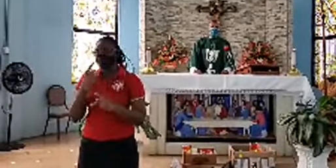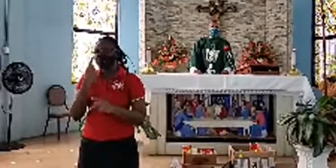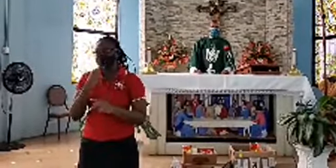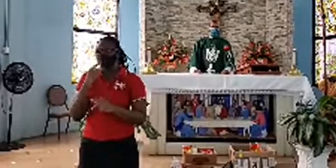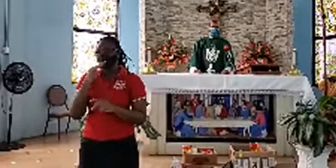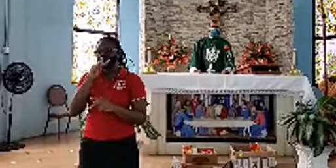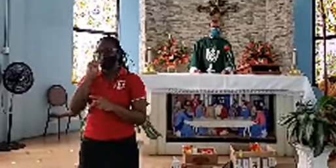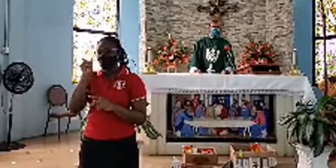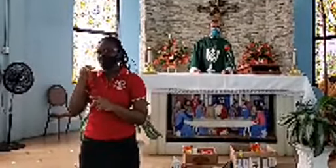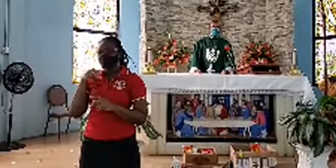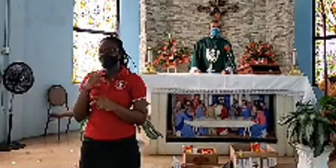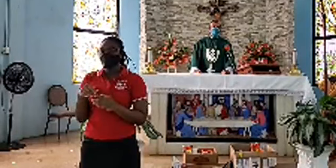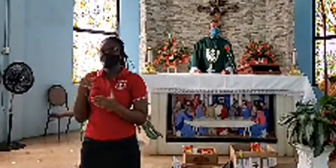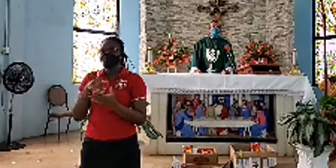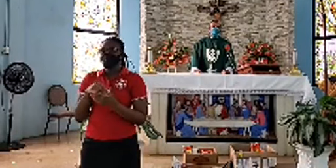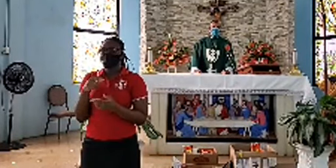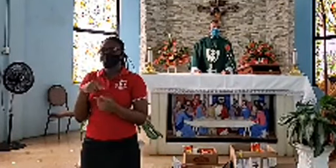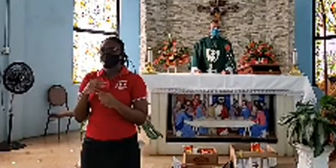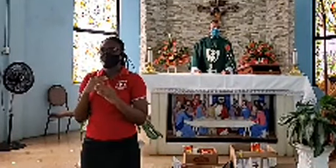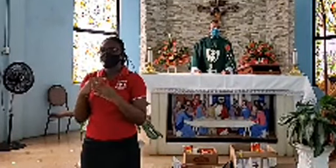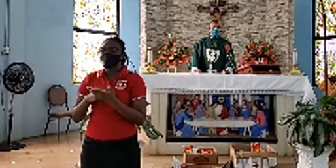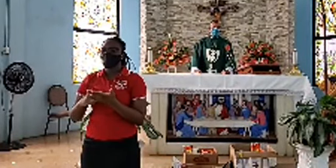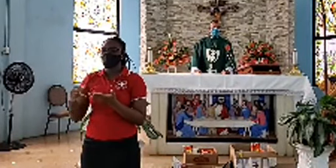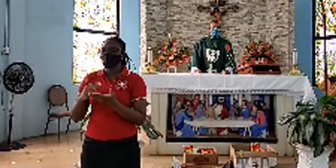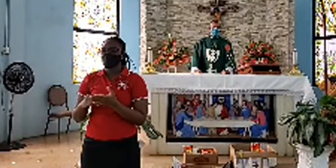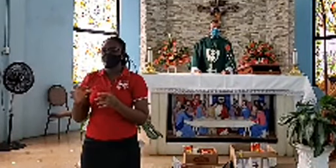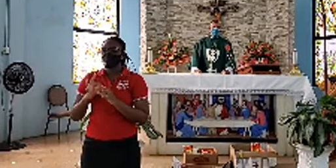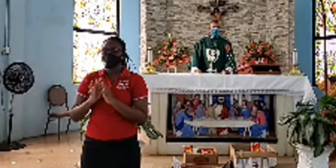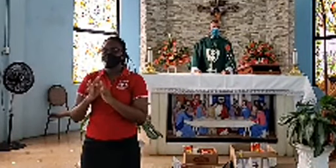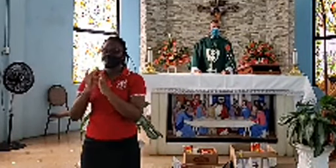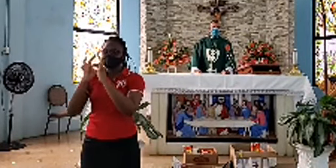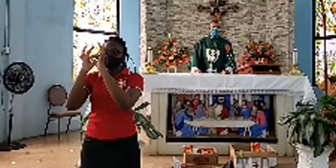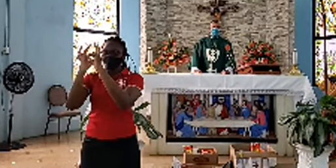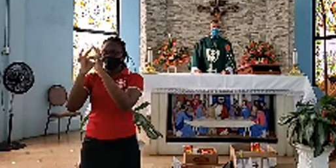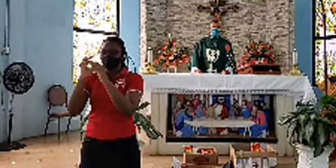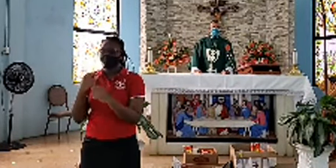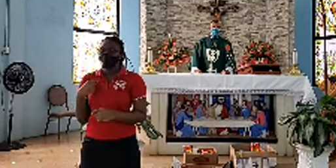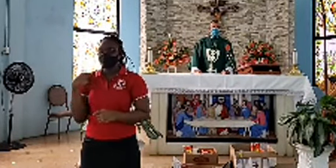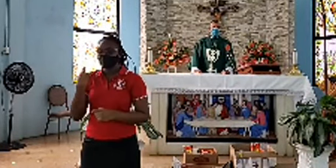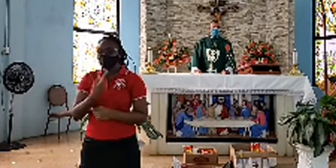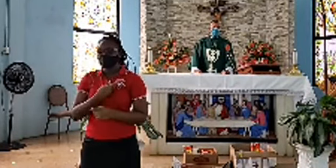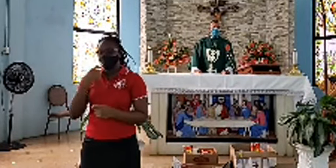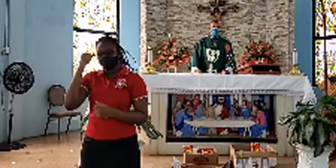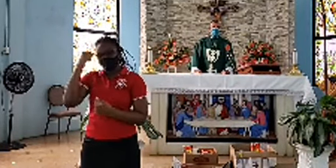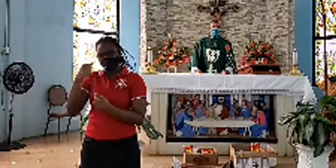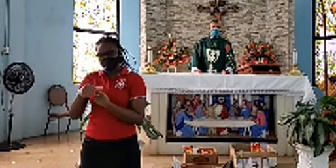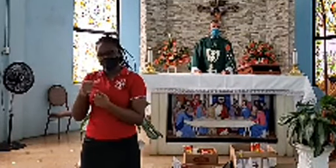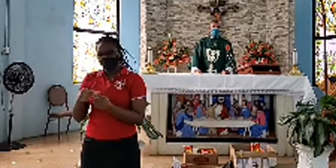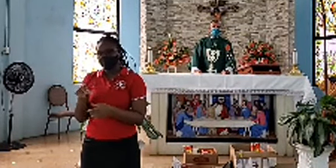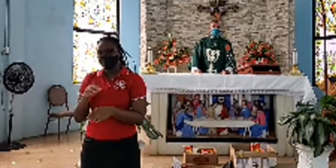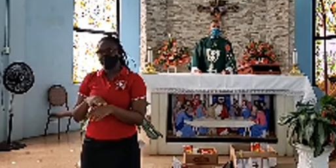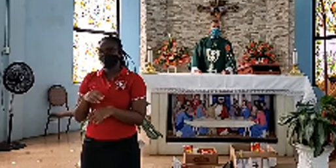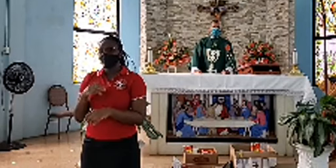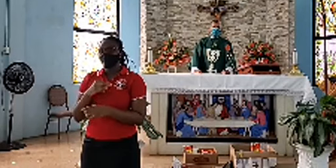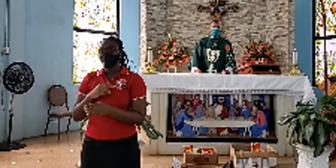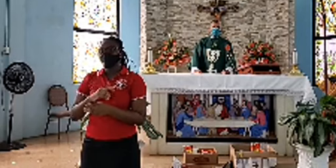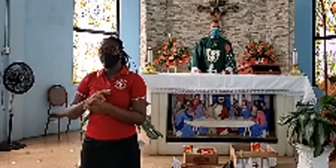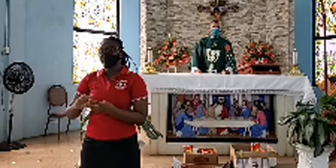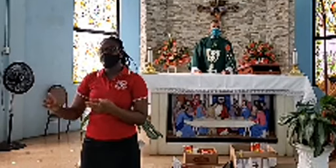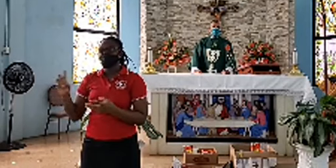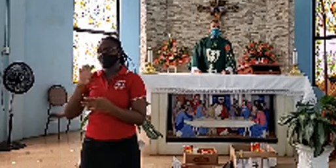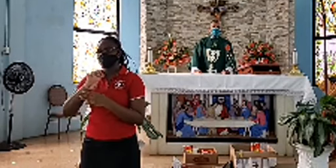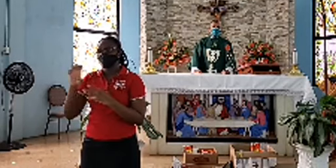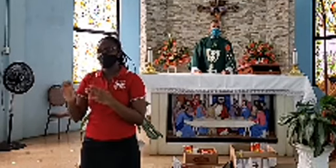are looking at this Holy Mass. We remember on this weekend